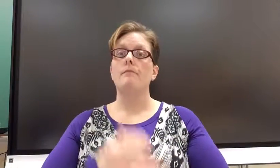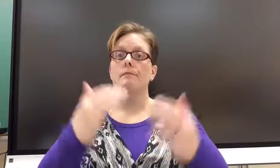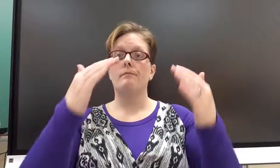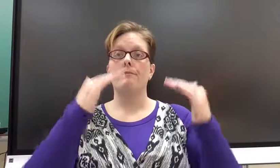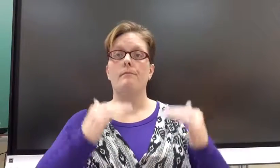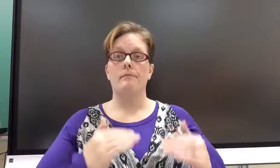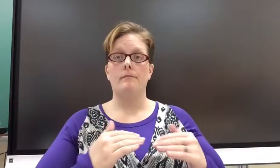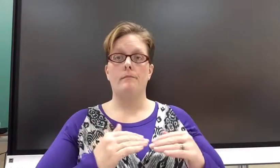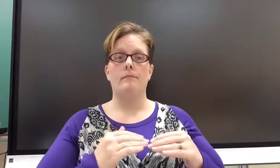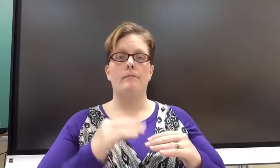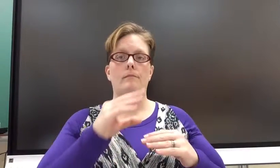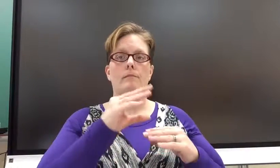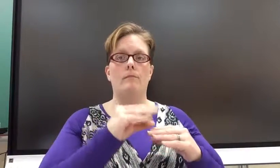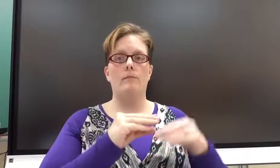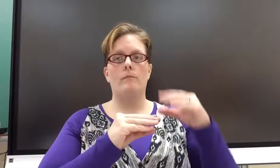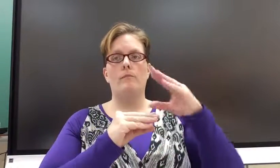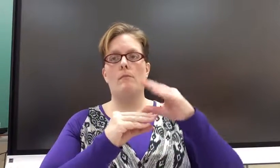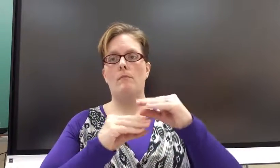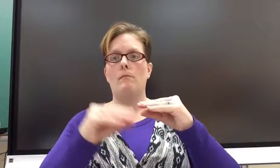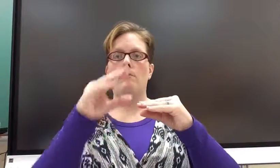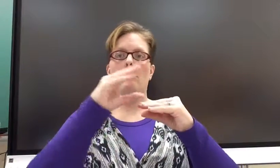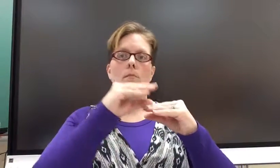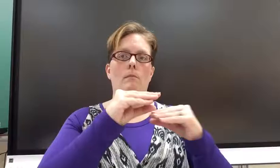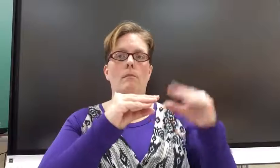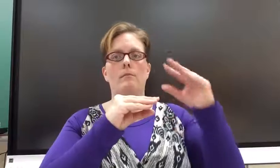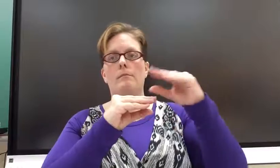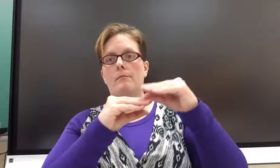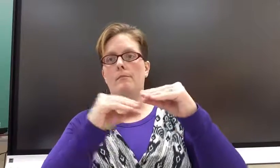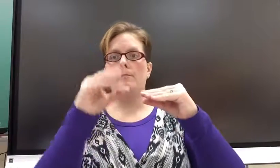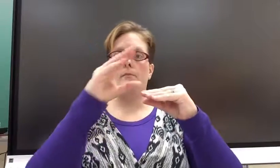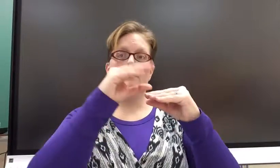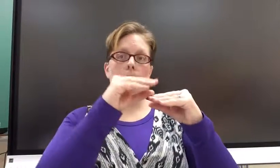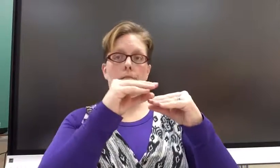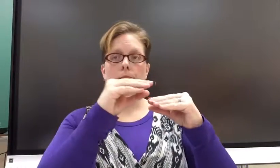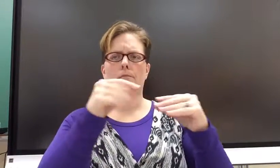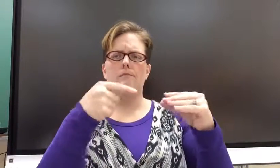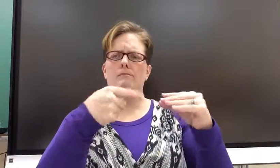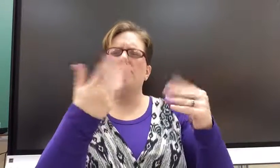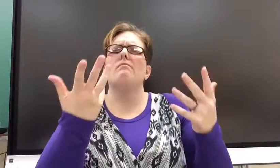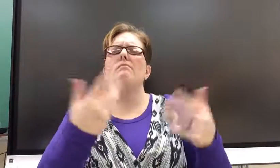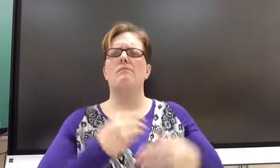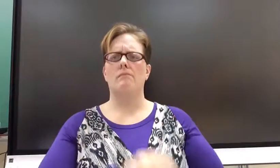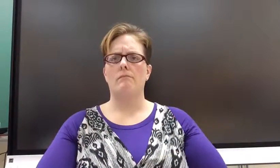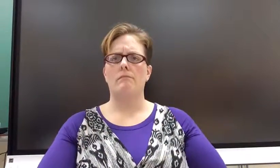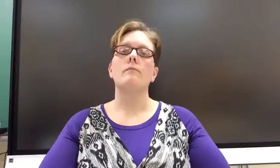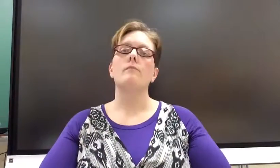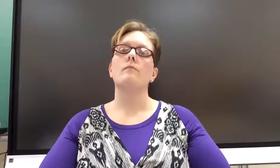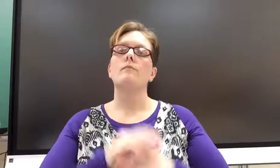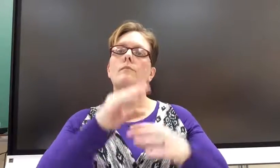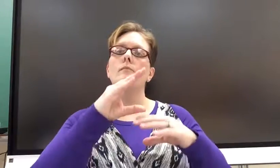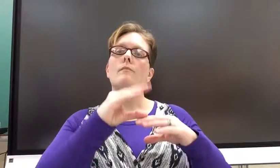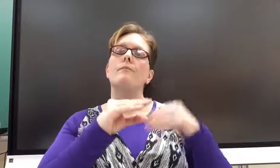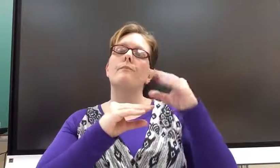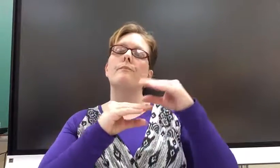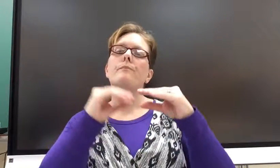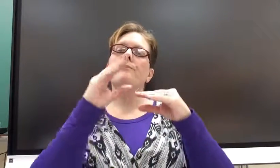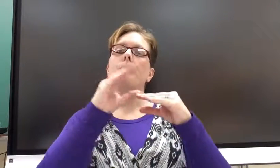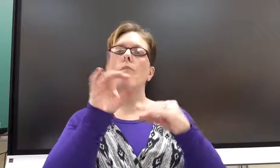break it into smaller bits. Next is the Golgi Apparatus. What is that?